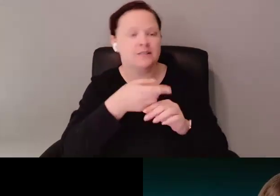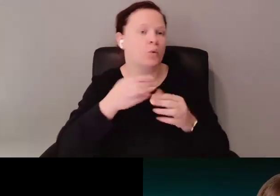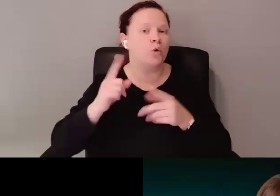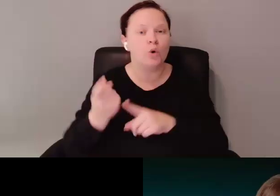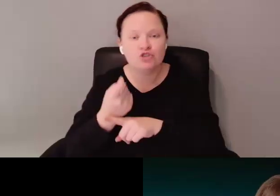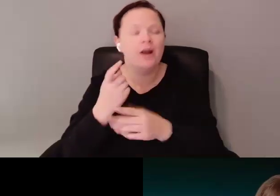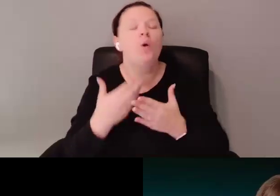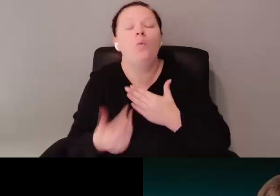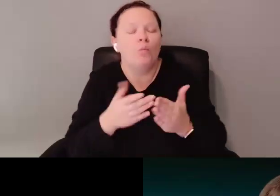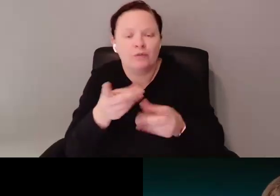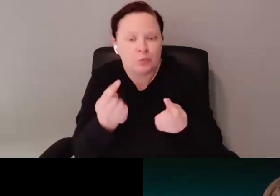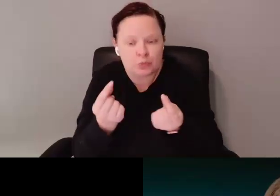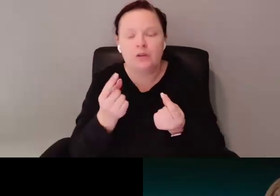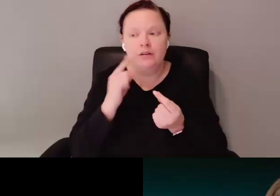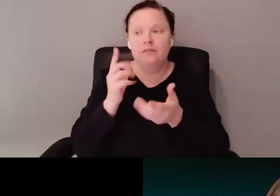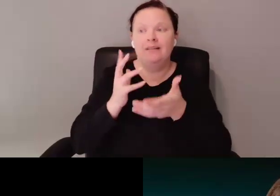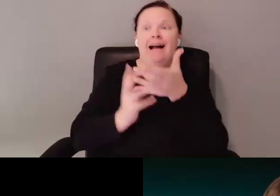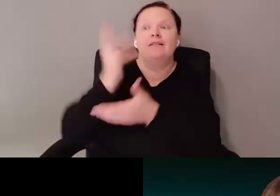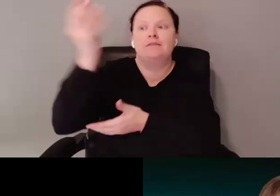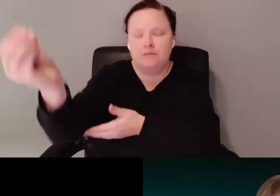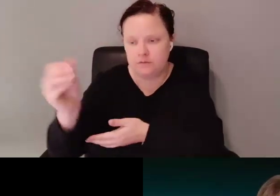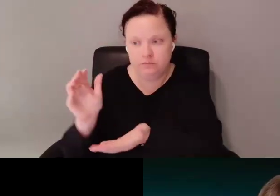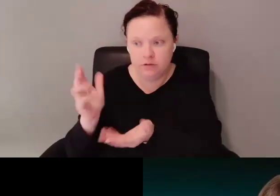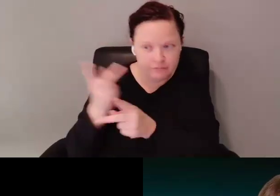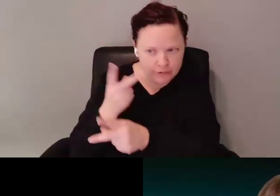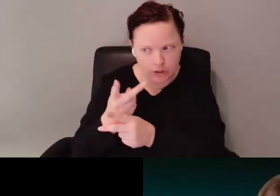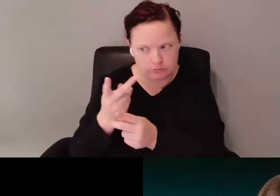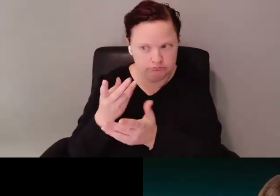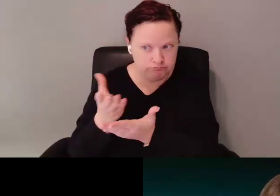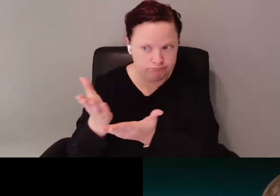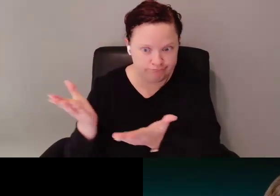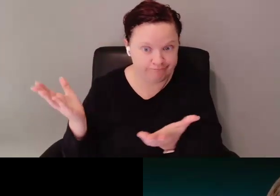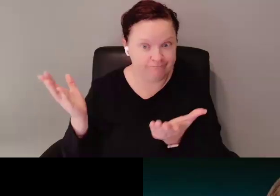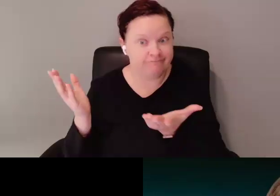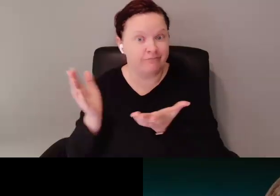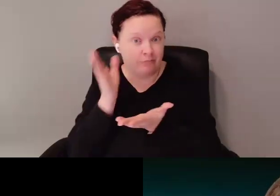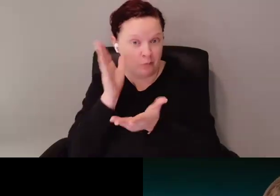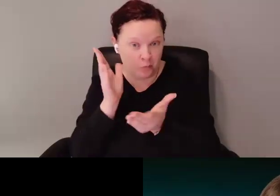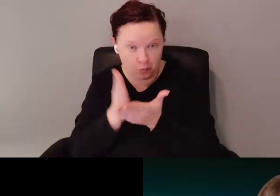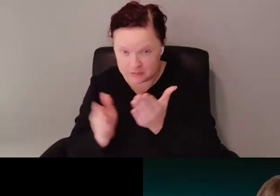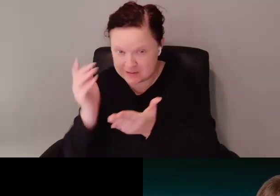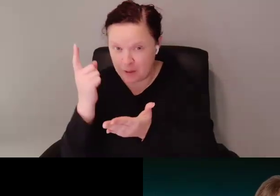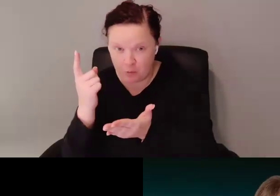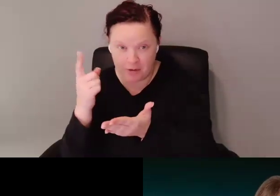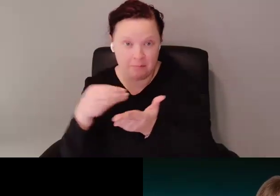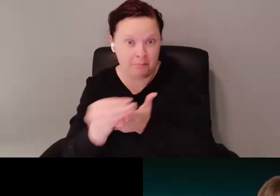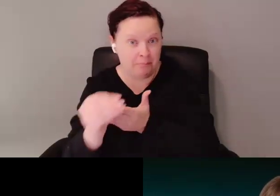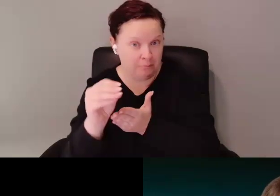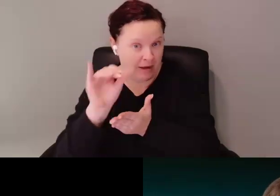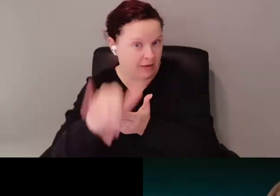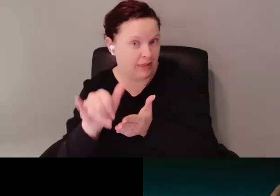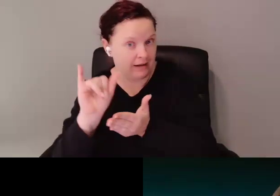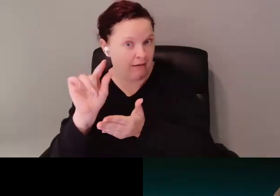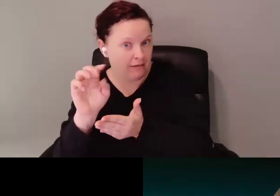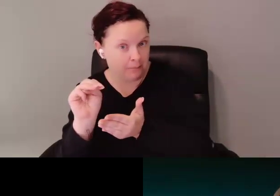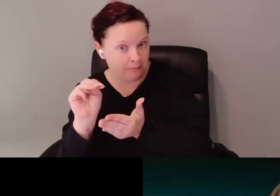Mhm. obviously going out there and finding out, you know, is someone actually going to pay you money for this? Can